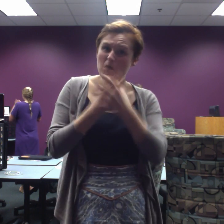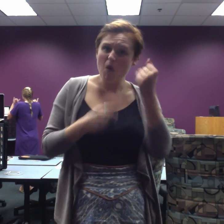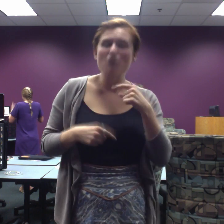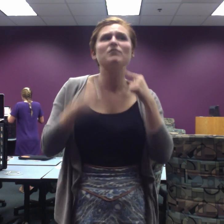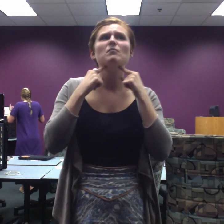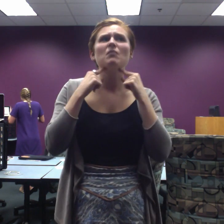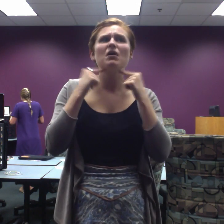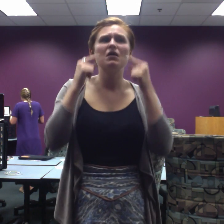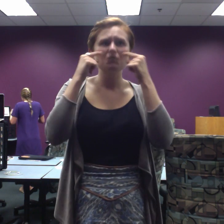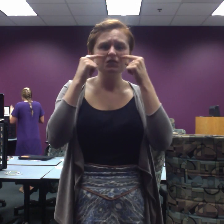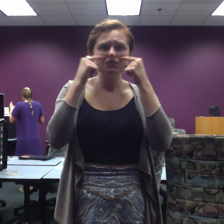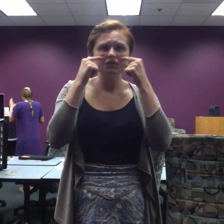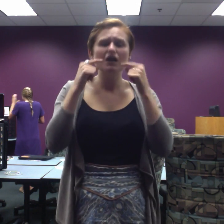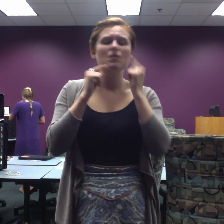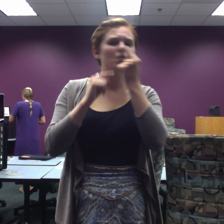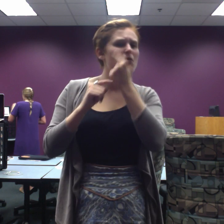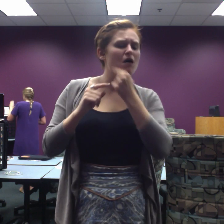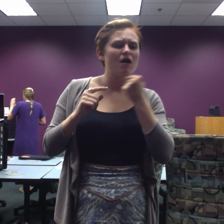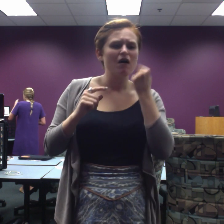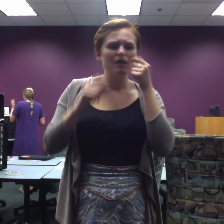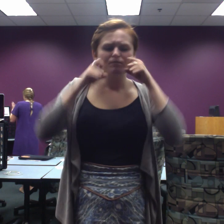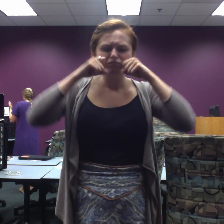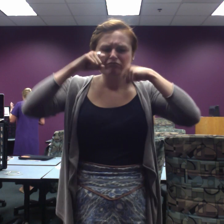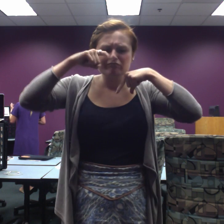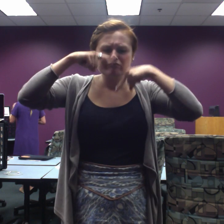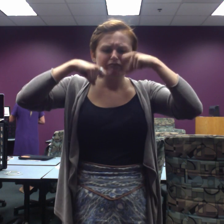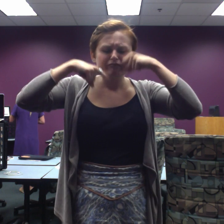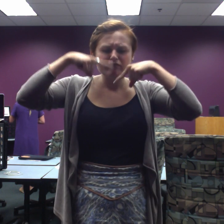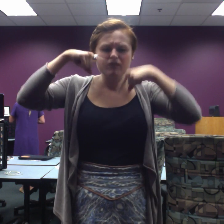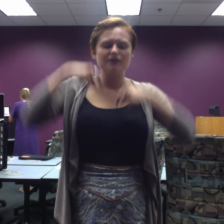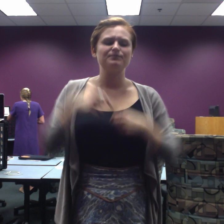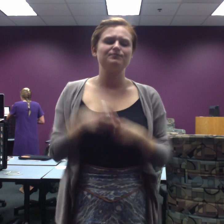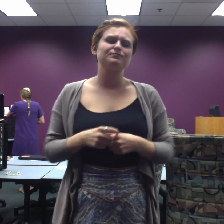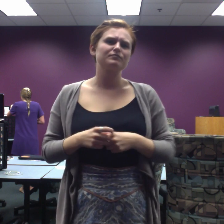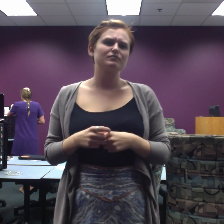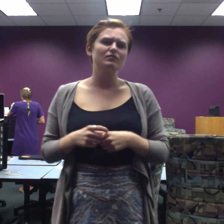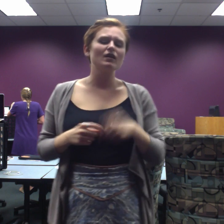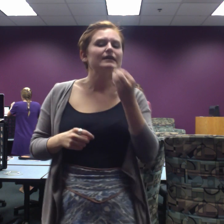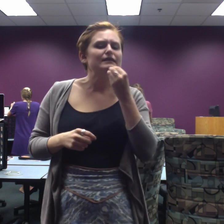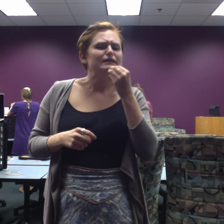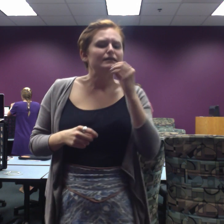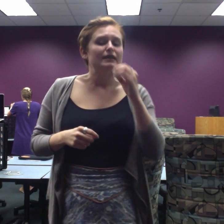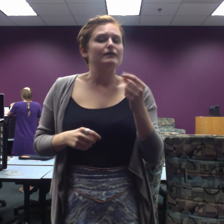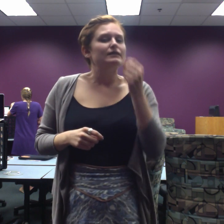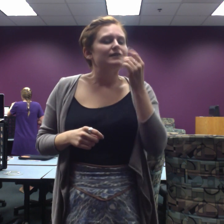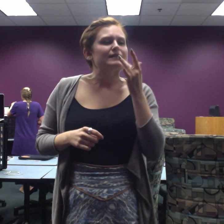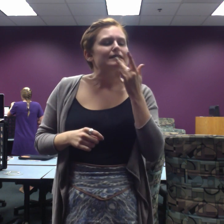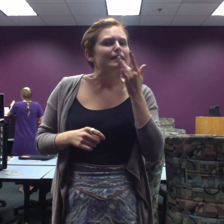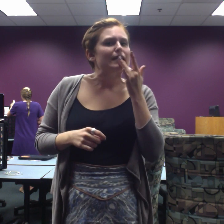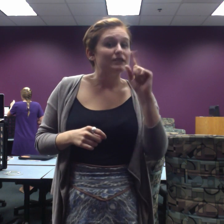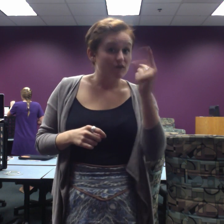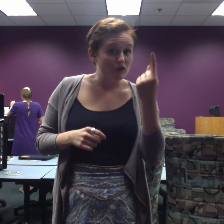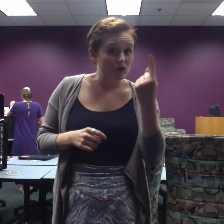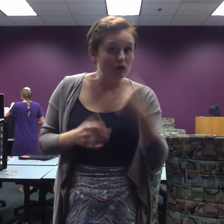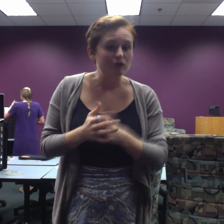really about the tongue. When you first taste food, now it just seems like you know it's good or it's bad. But what I've noticed is